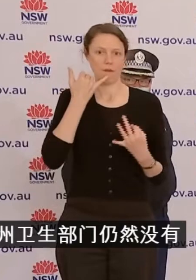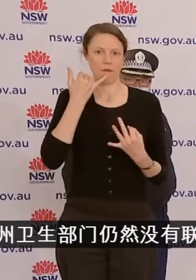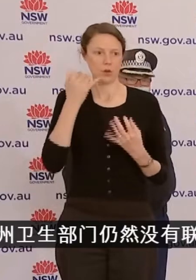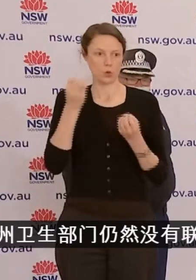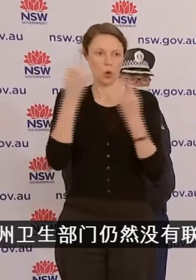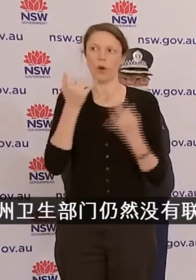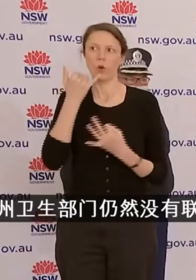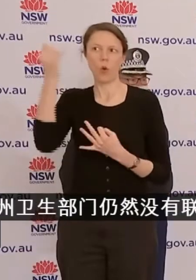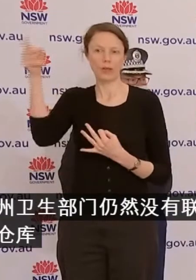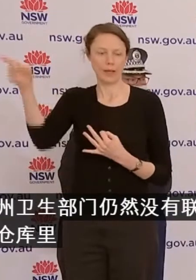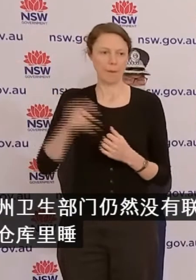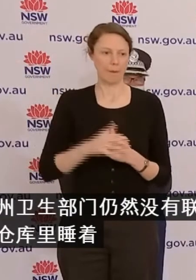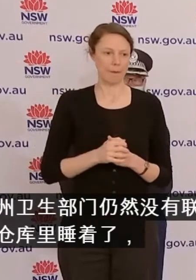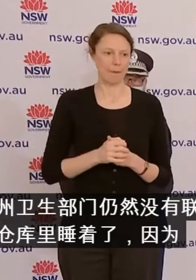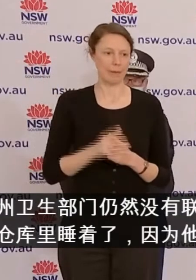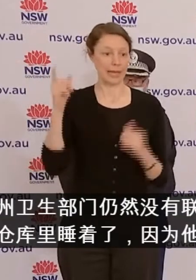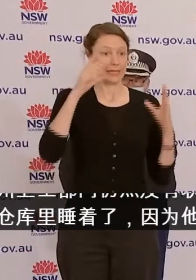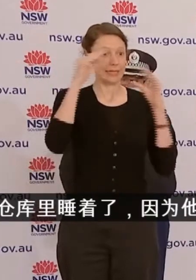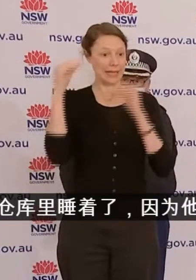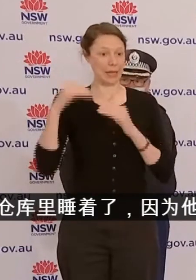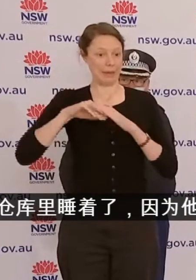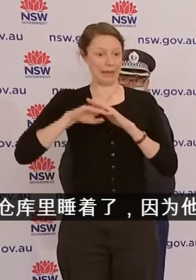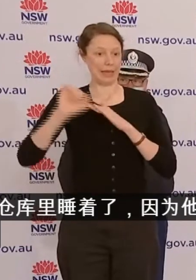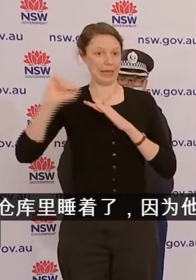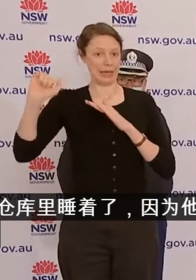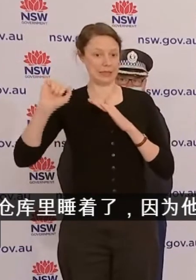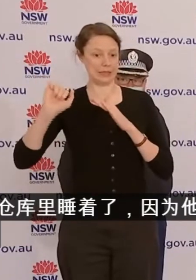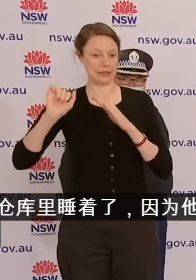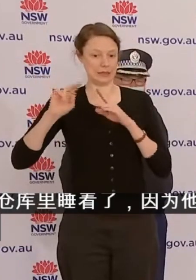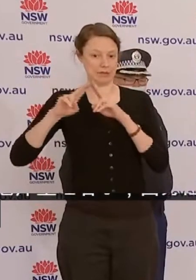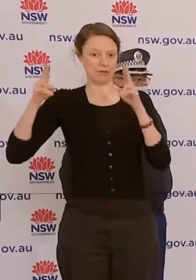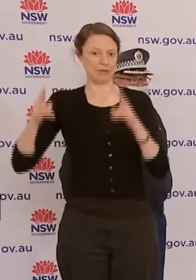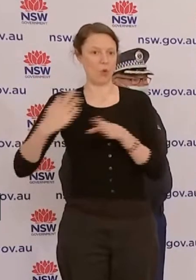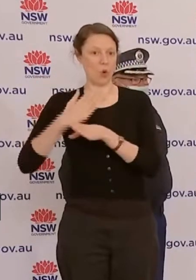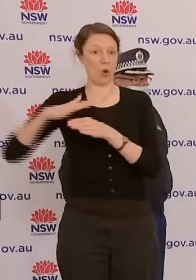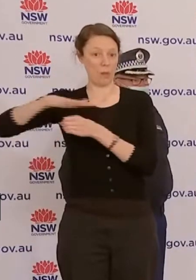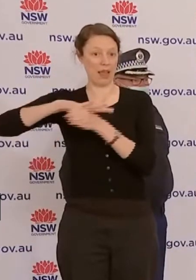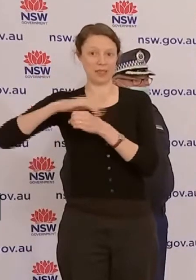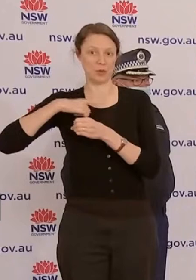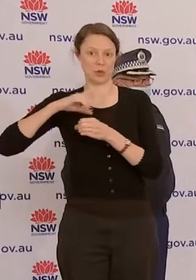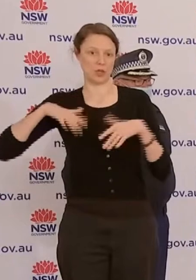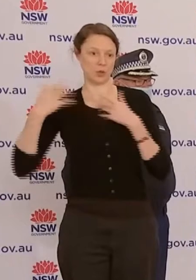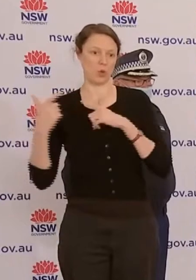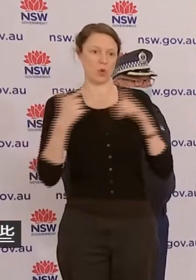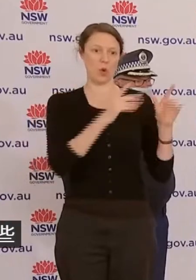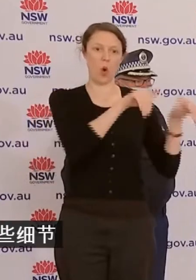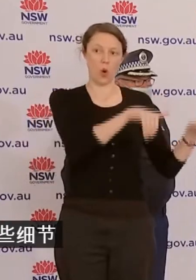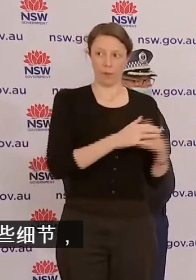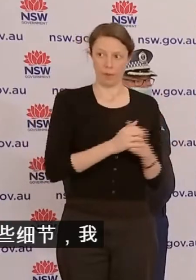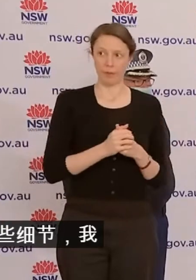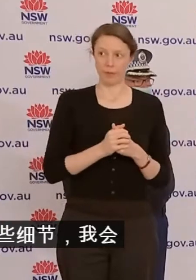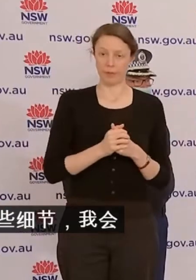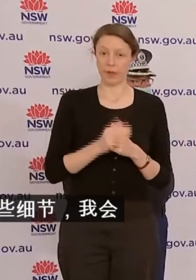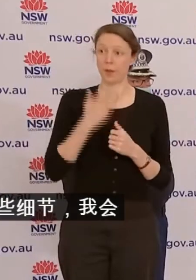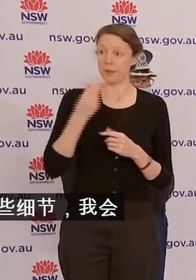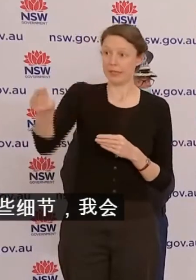Wales Health. He's sleeping in his warehouse because he's too frightened to go home. Well, if you provide me with those